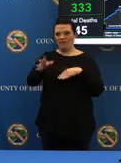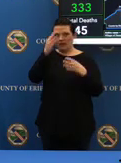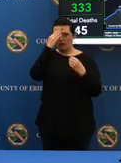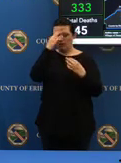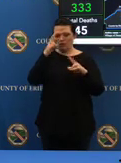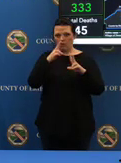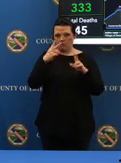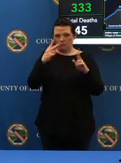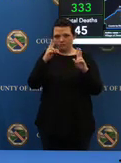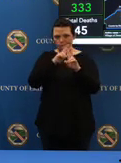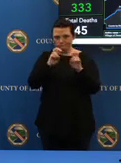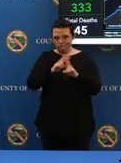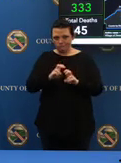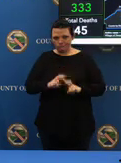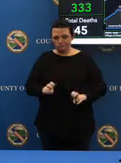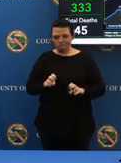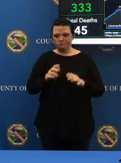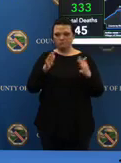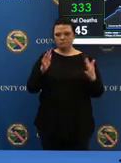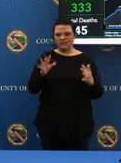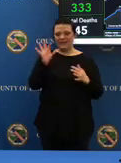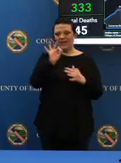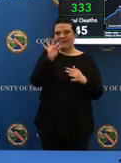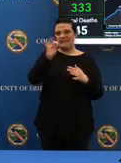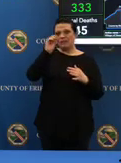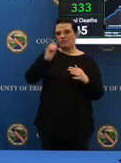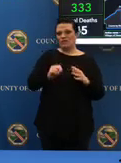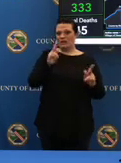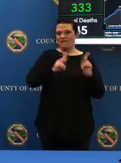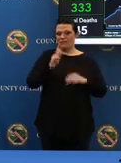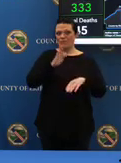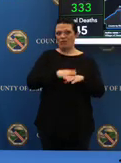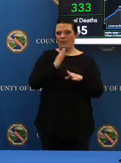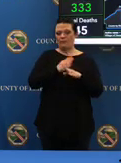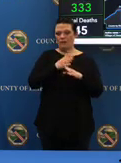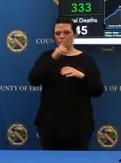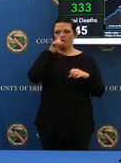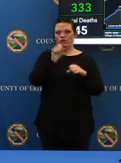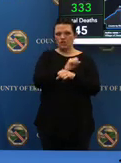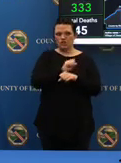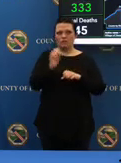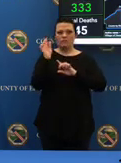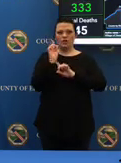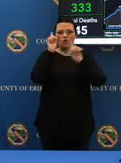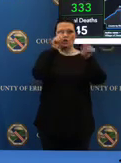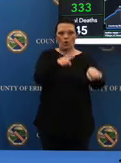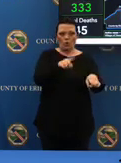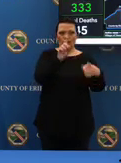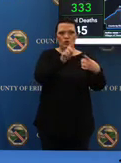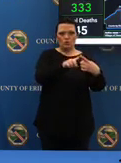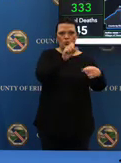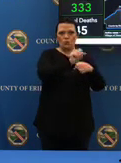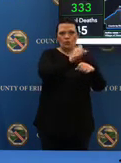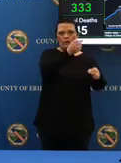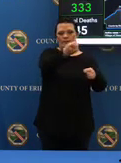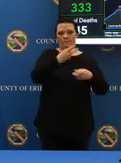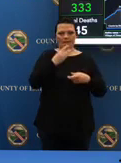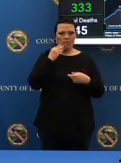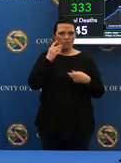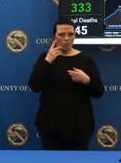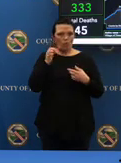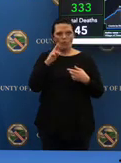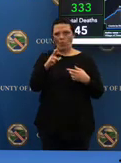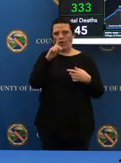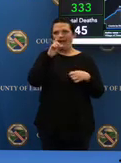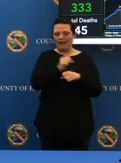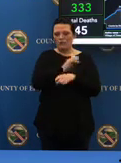that 98% of the individuals that were on the bus were legitimately going to and from work or on legitimate business,